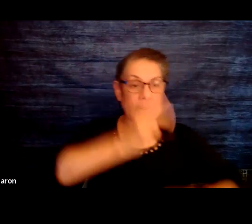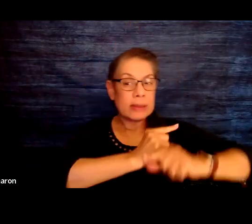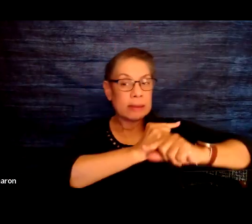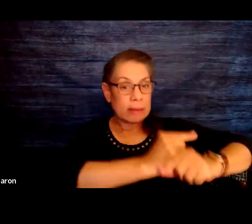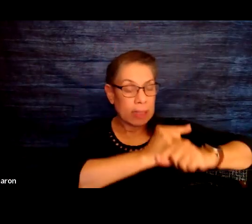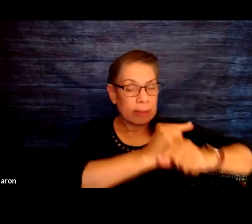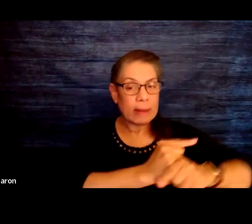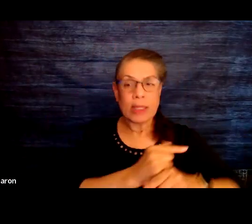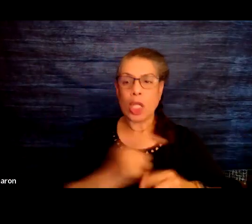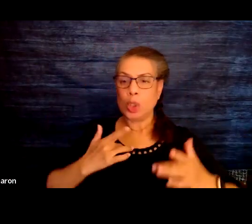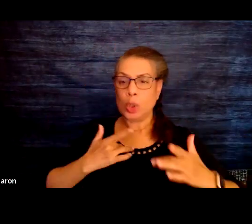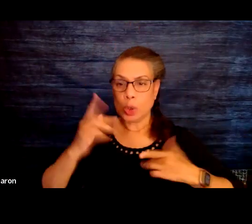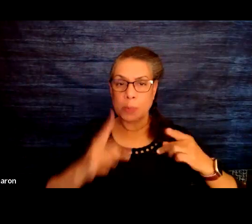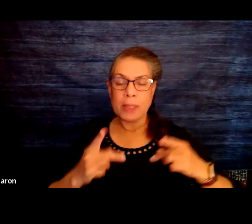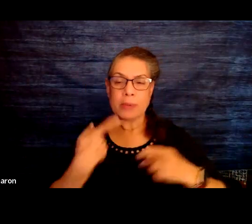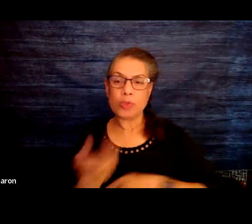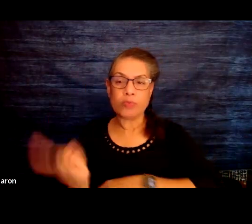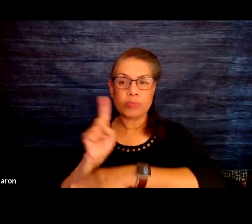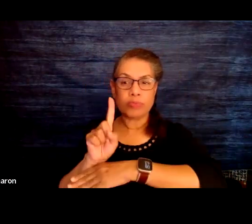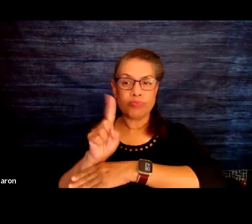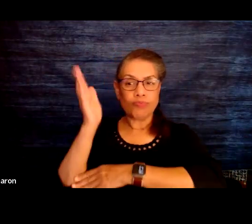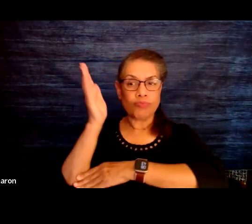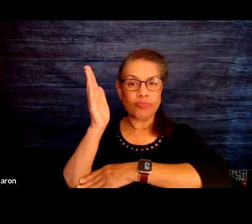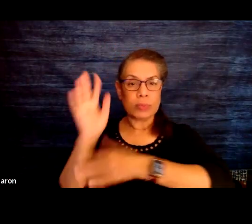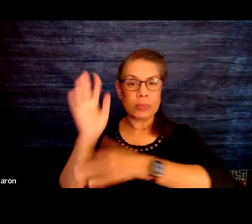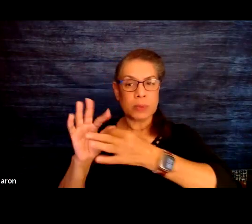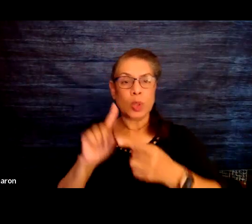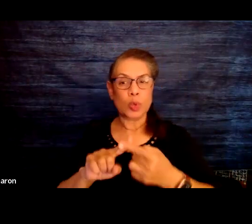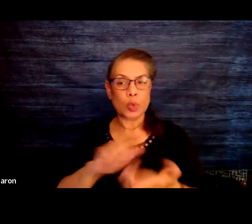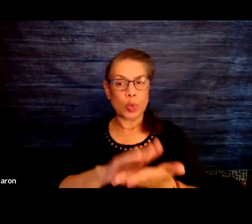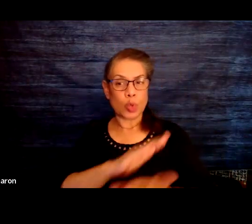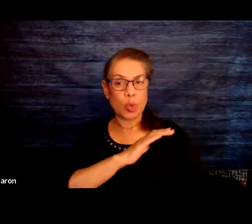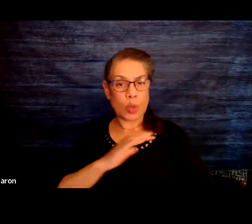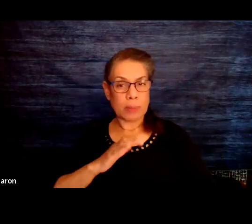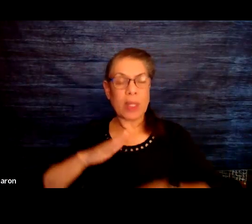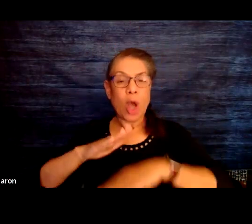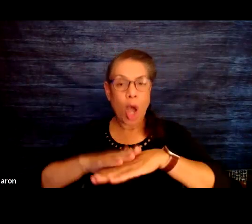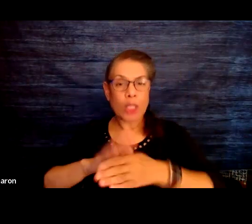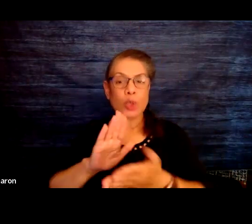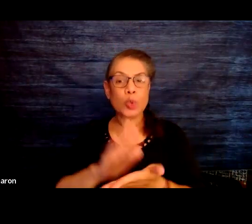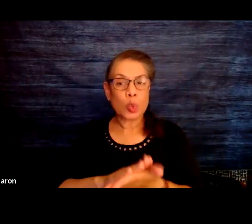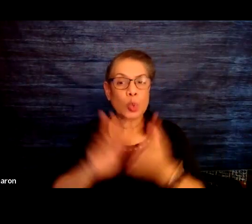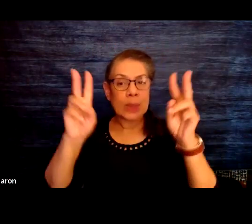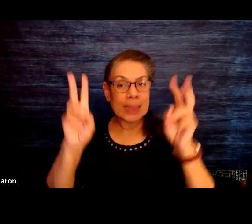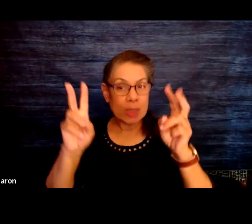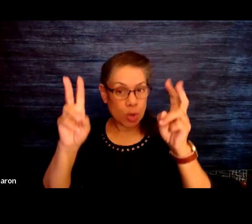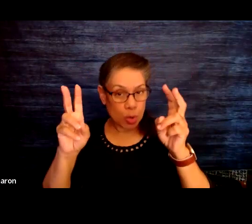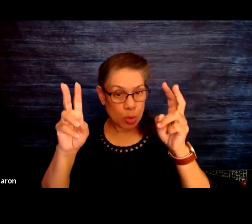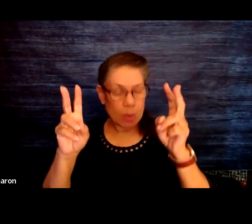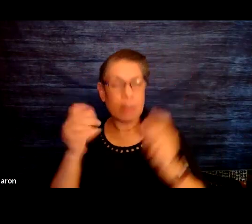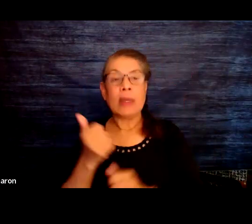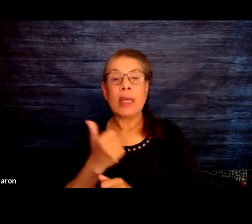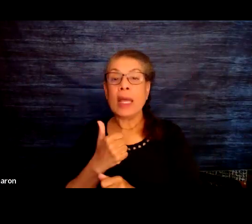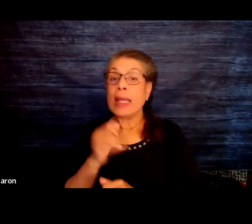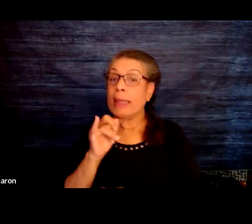other concerned parties to make brief presentations to the school committee on pertinent school issues. Questions on specific school